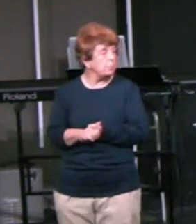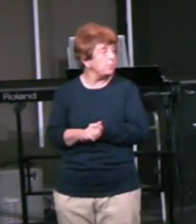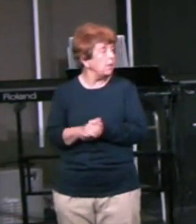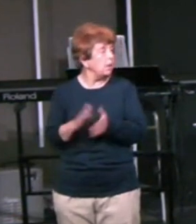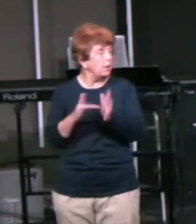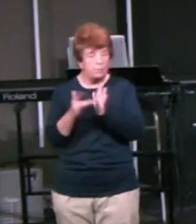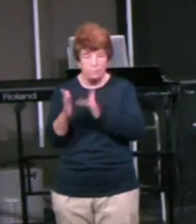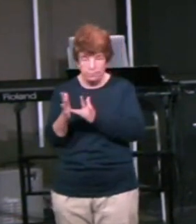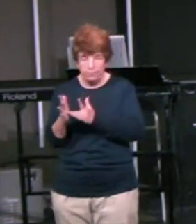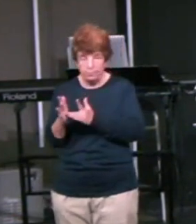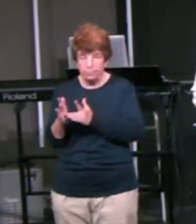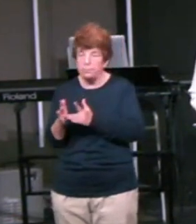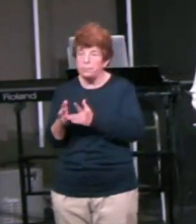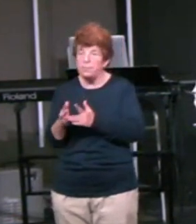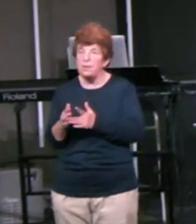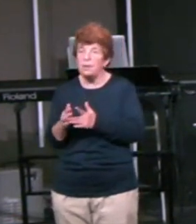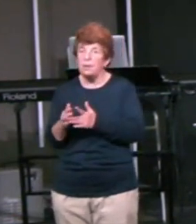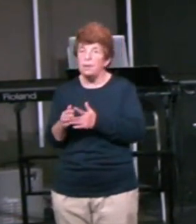Jesus